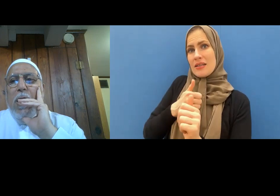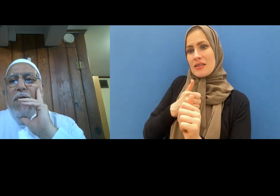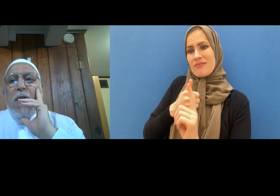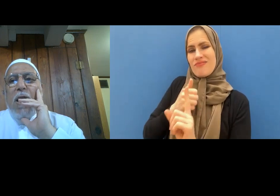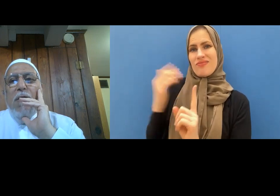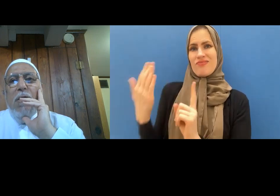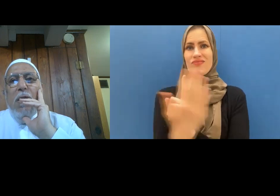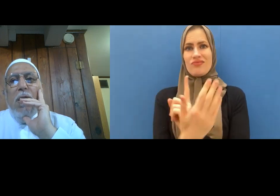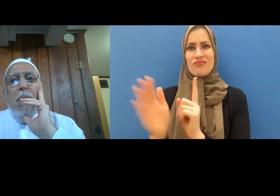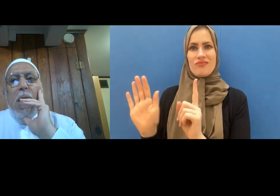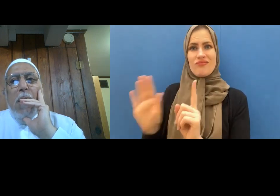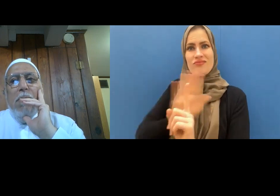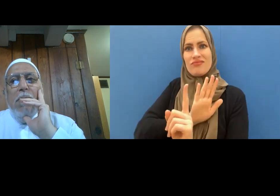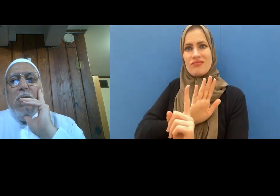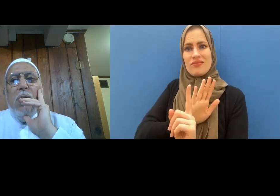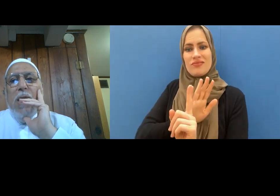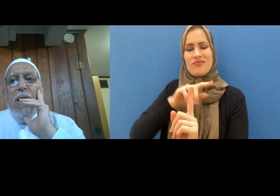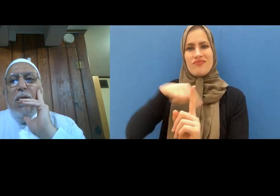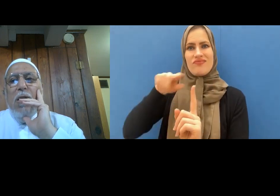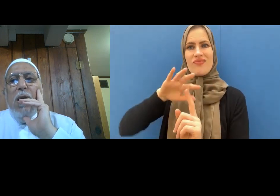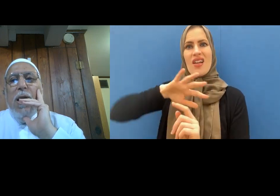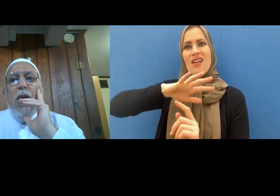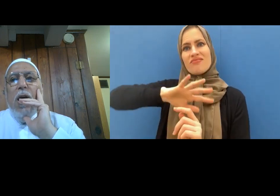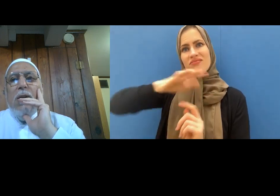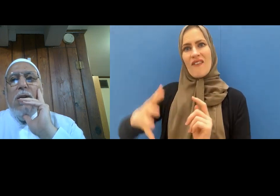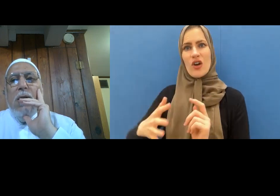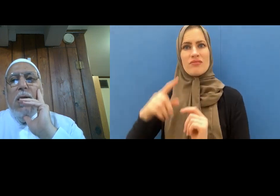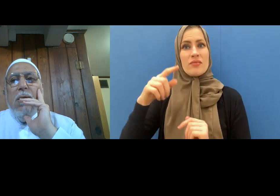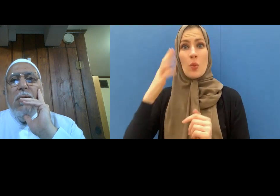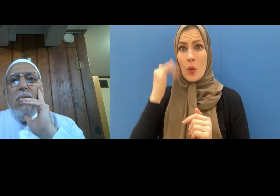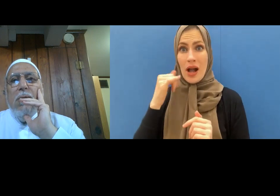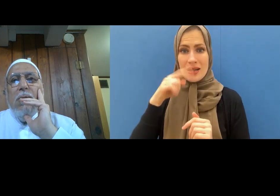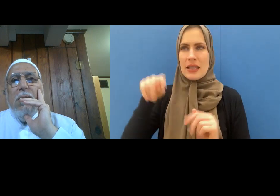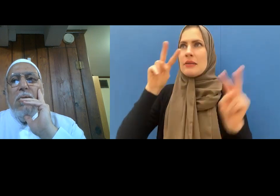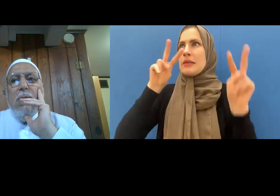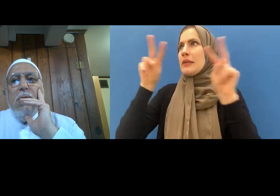And we have covered them up so that they cannot see.